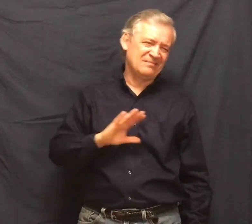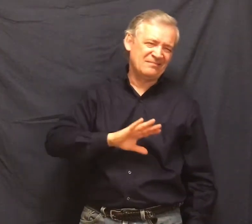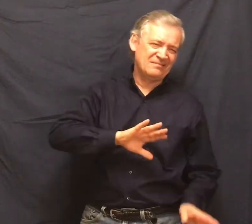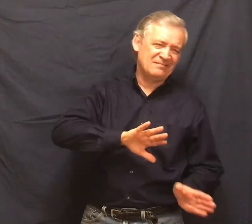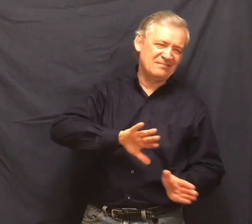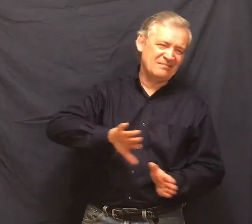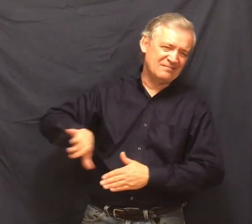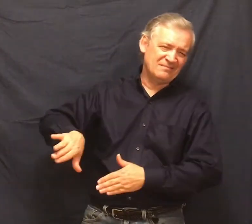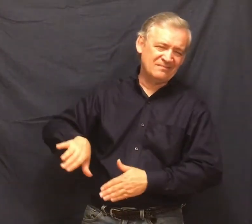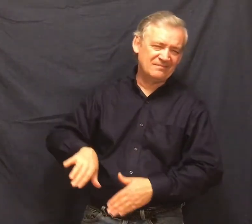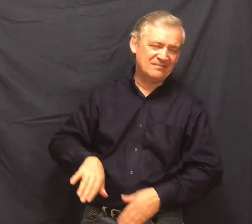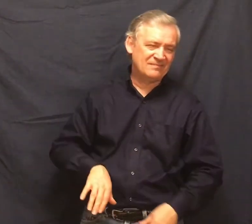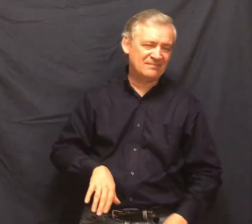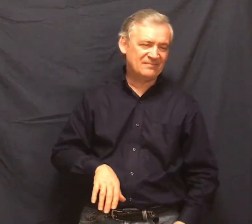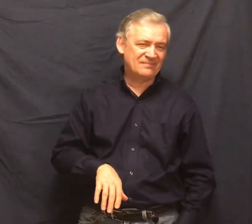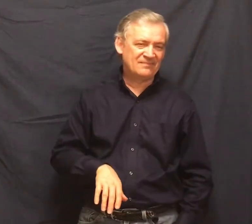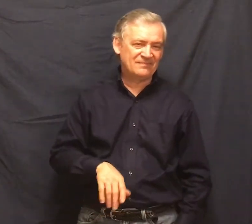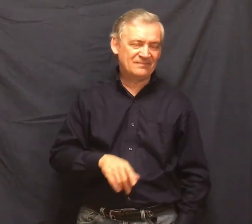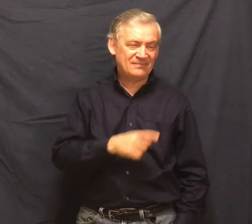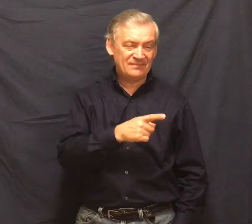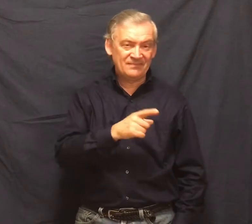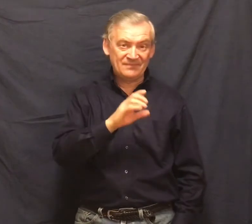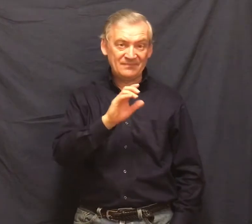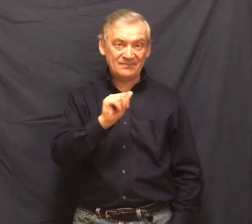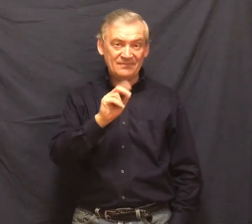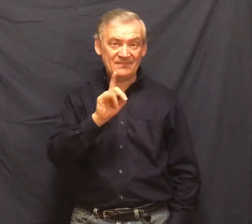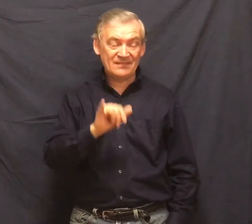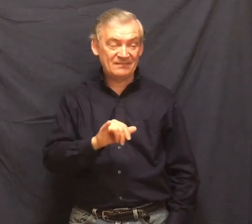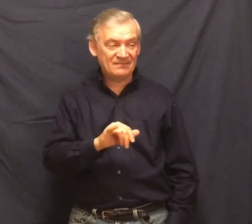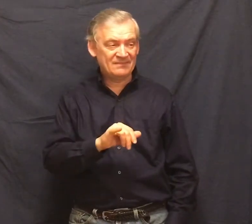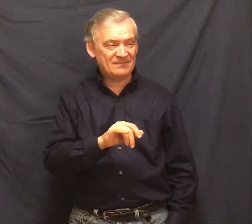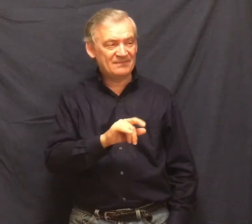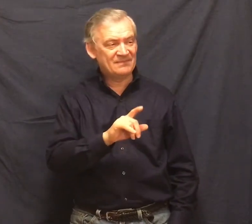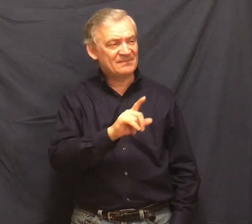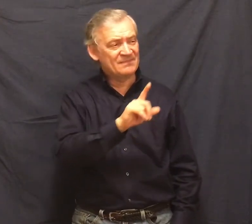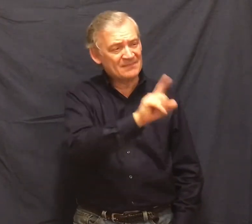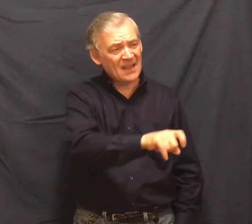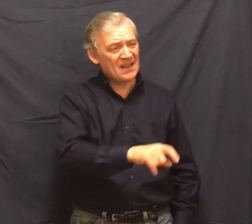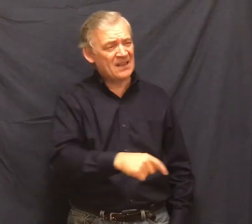Candy went on. Either of you guys got a slug of whiskey? I got a gut ache.